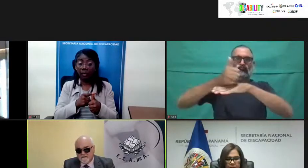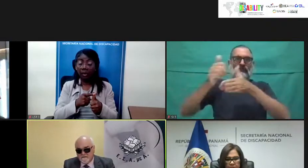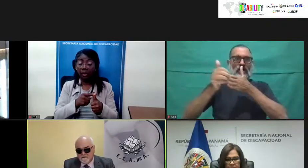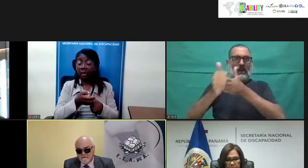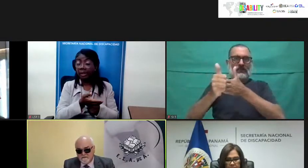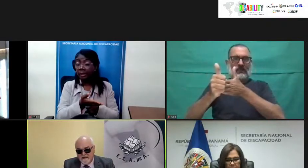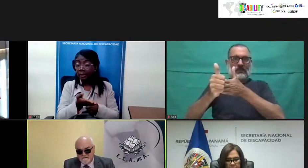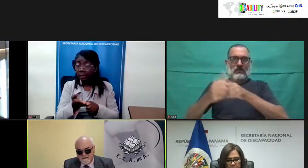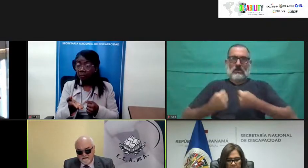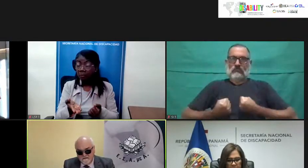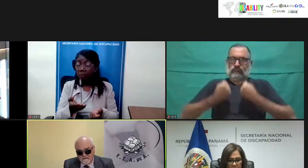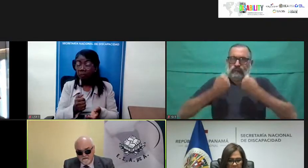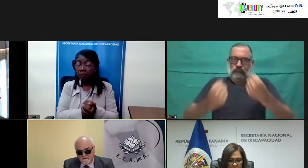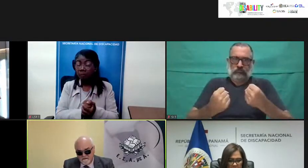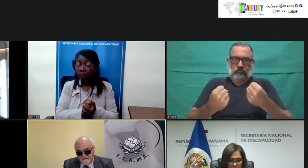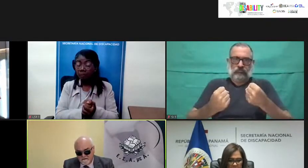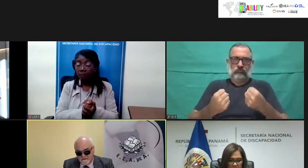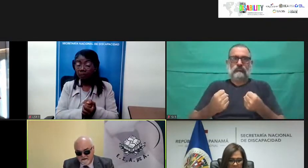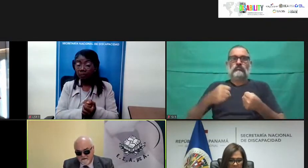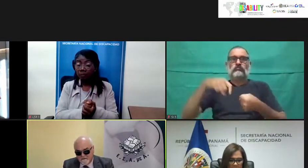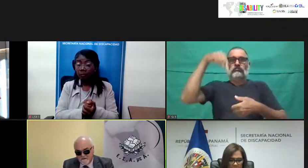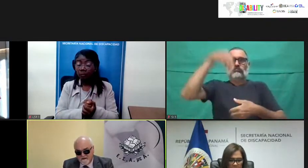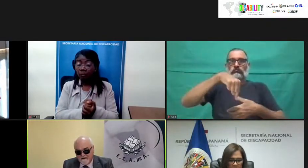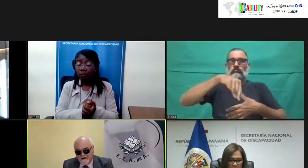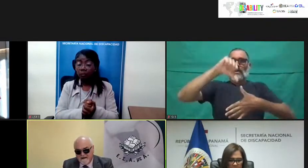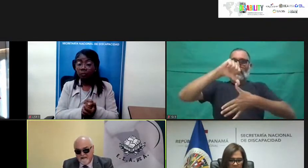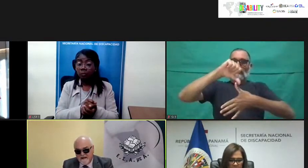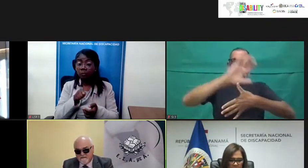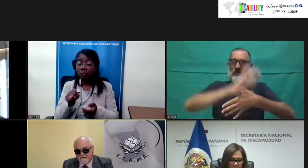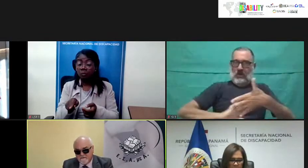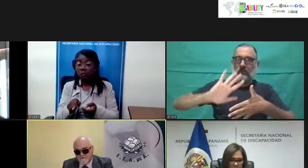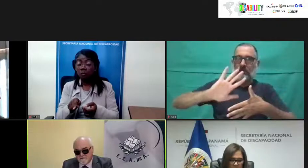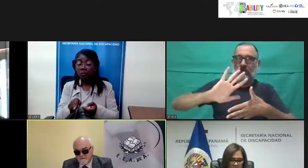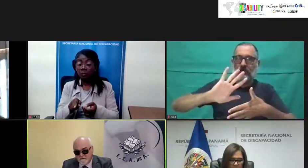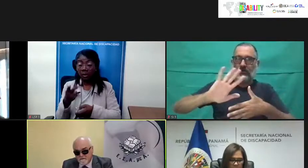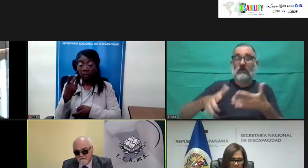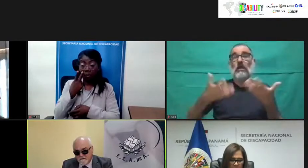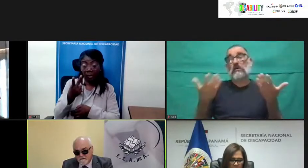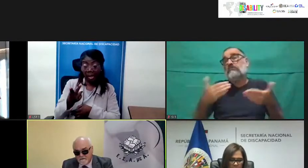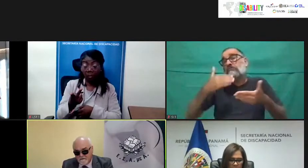covet 19 has highlighted